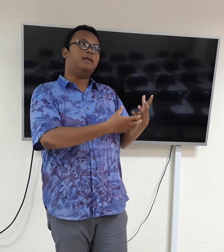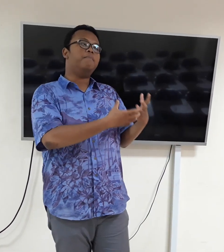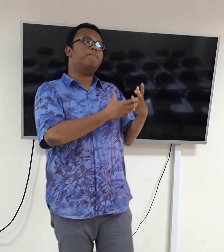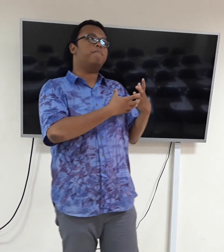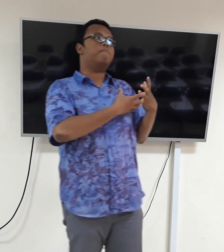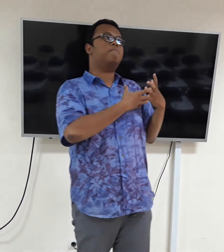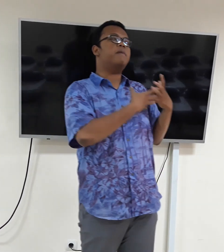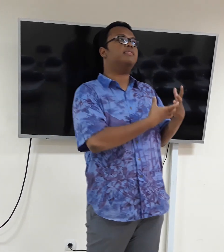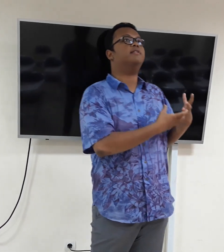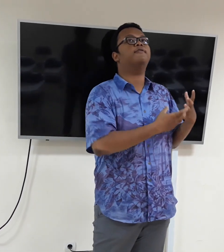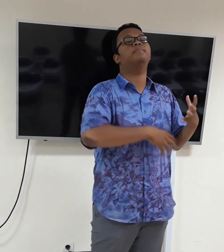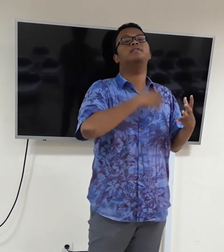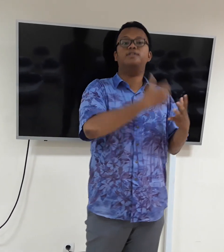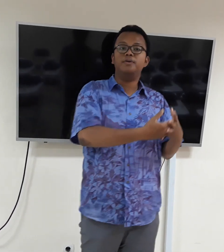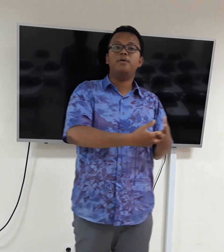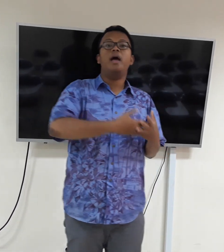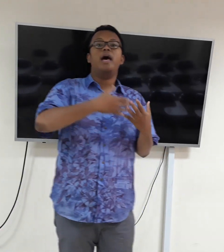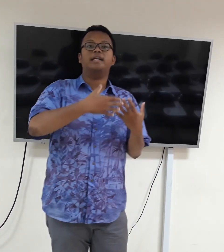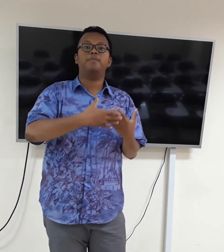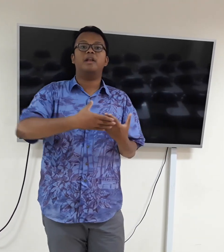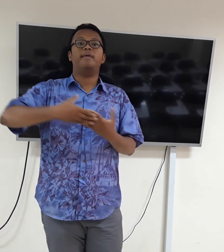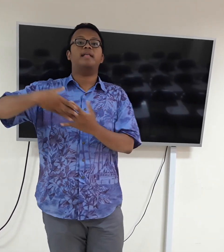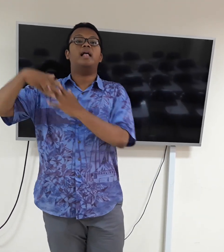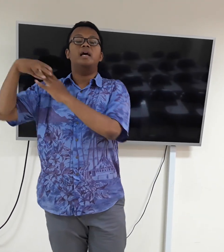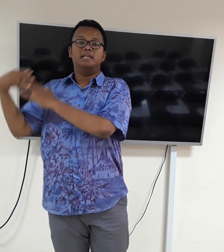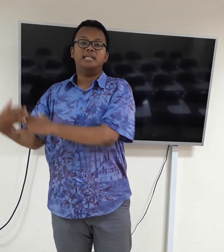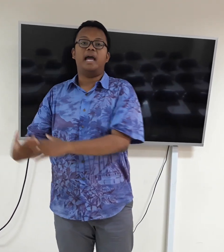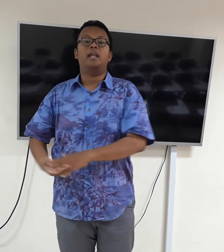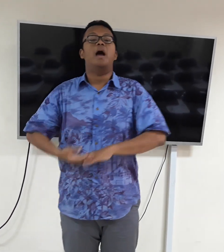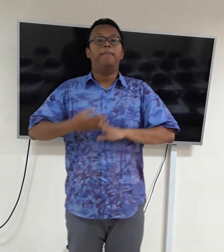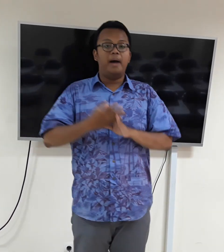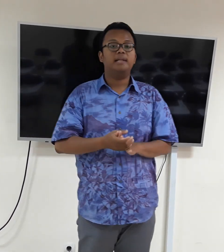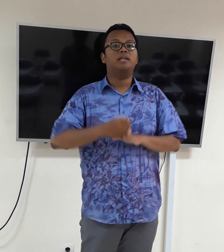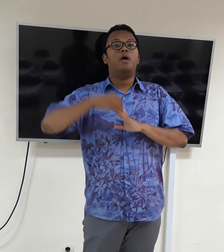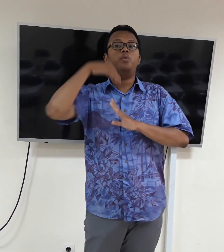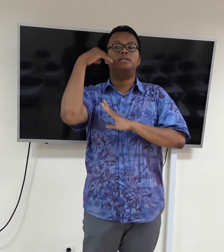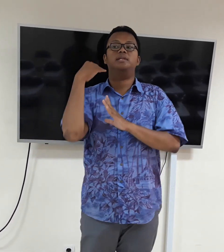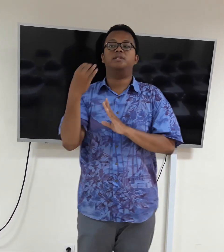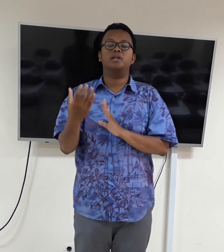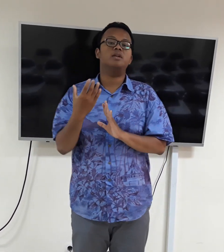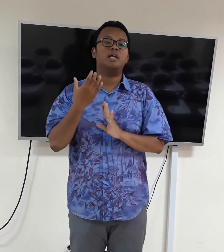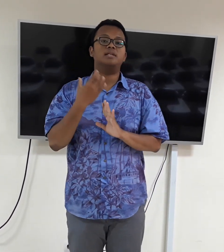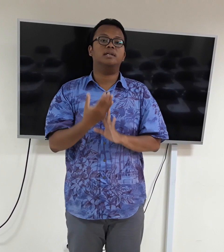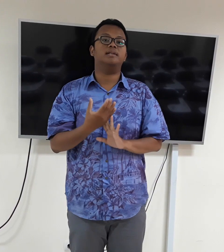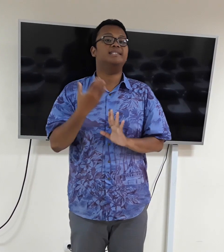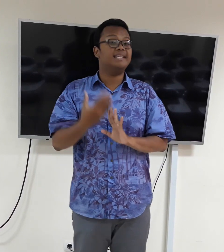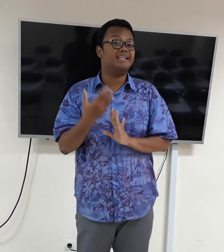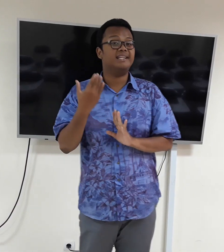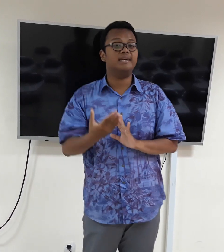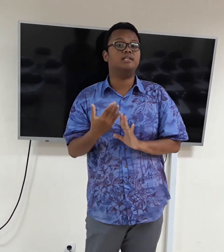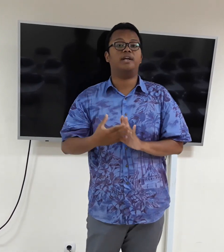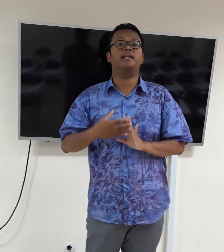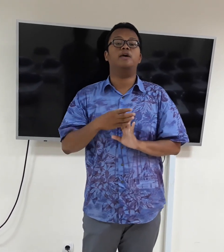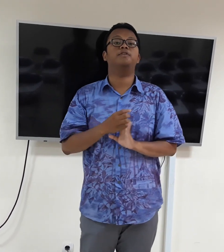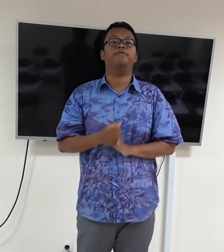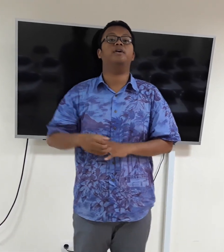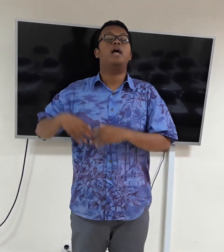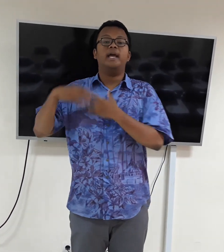developing method from the true experimental design. But with the researcher and the observer